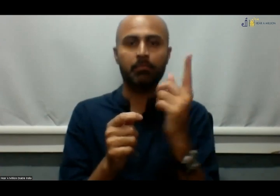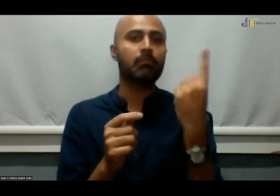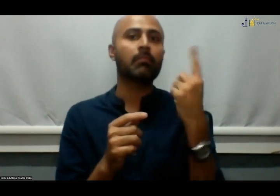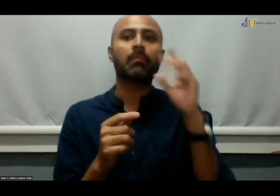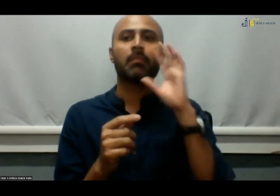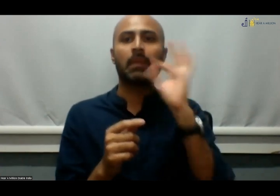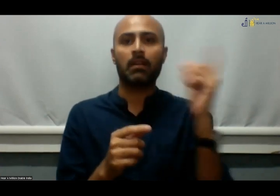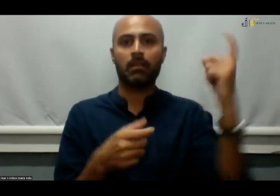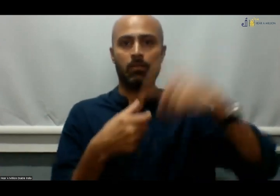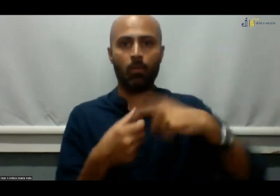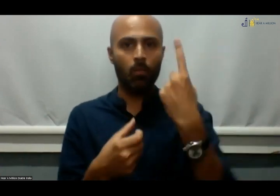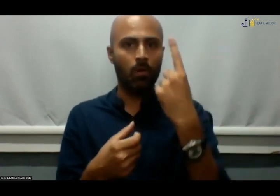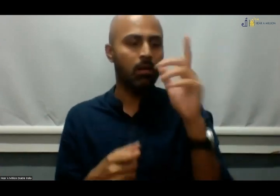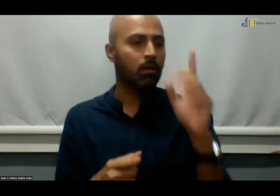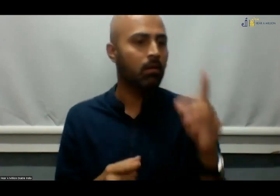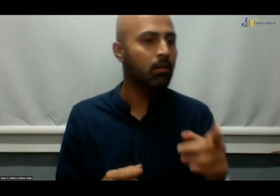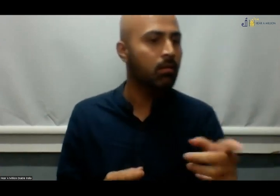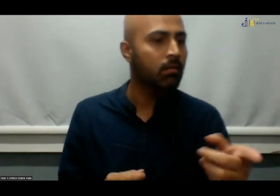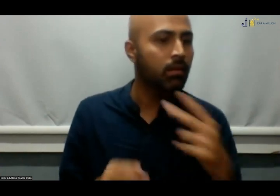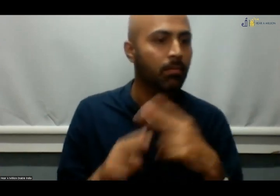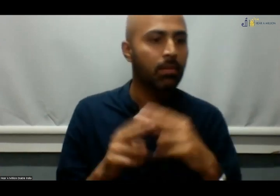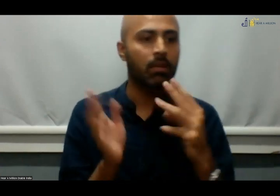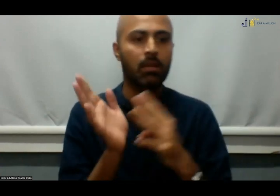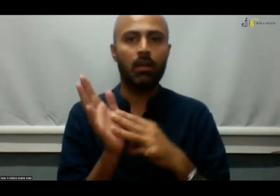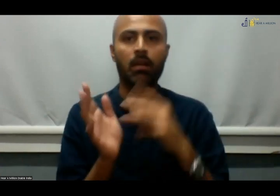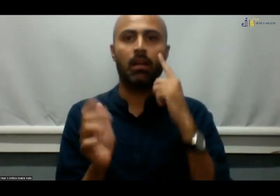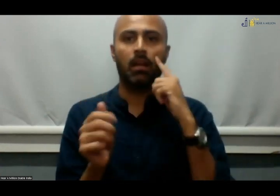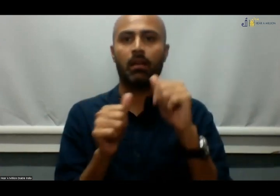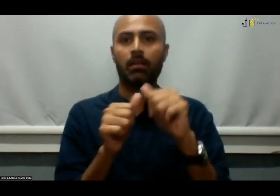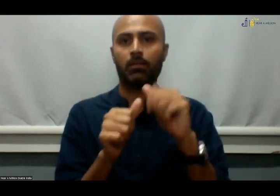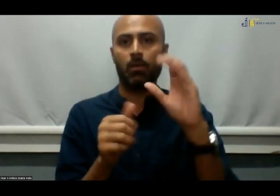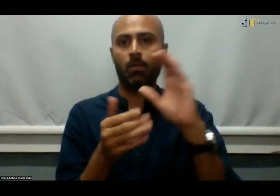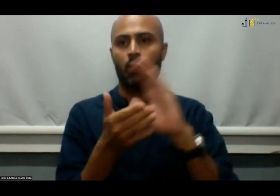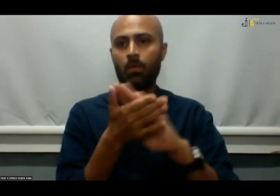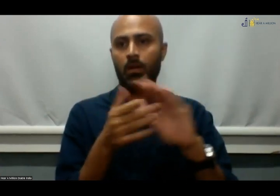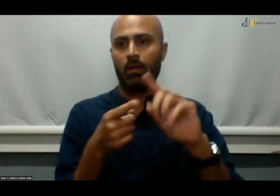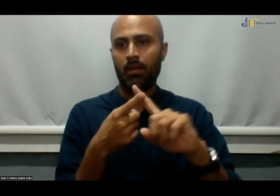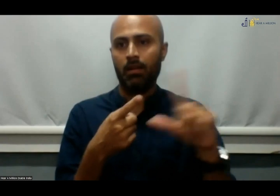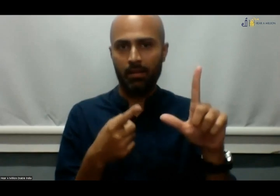So there is some change in our agenda right now. There is